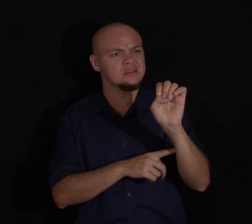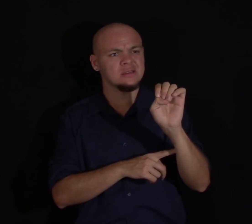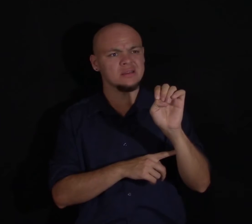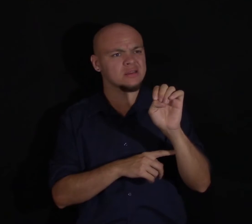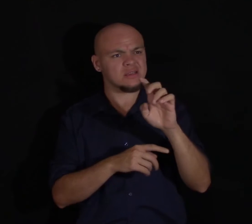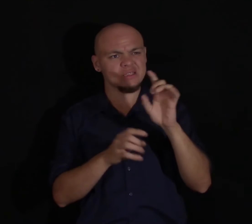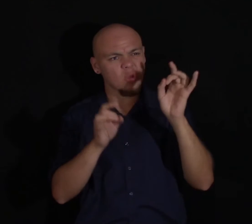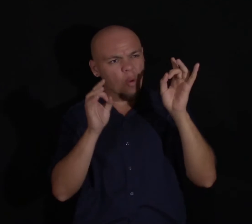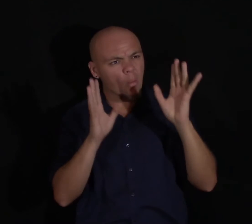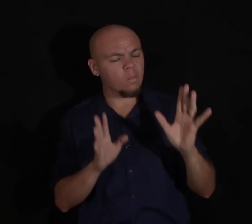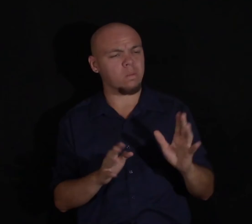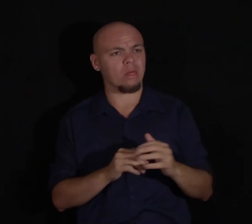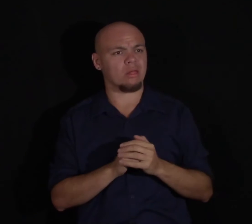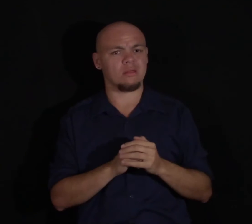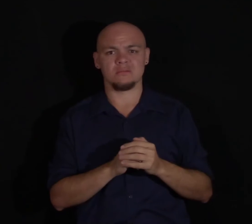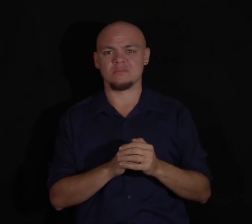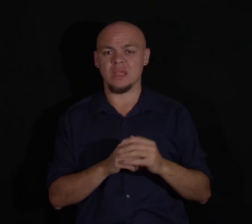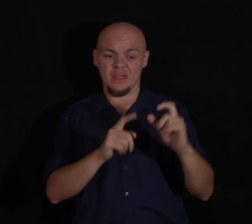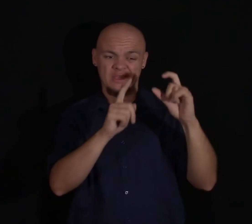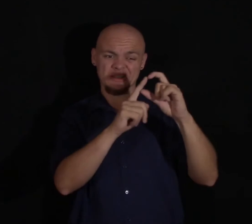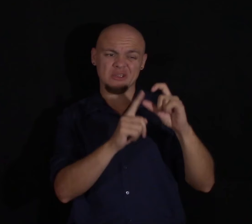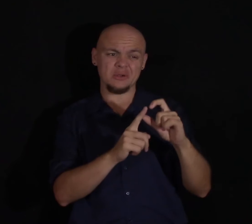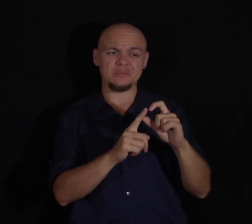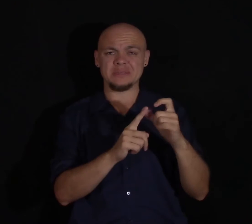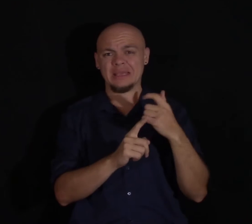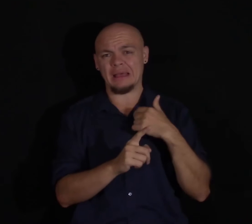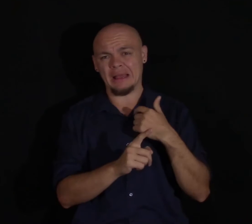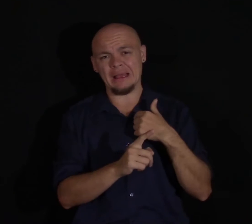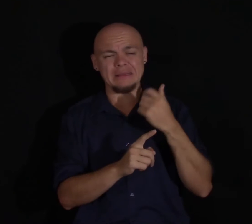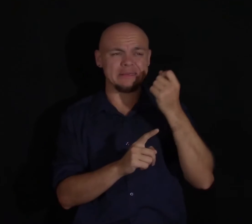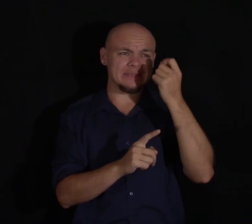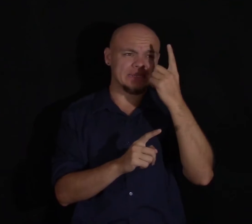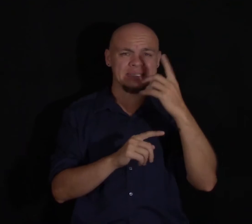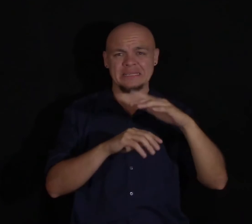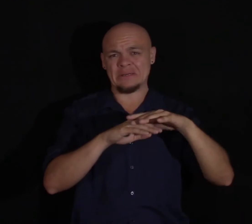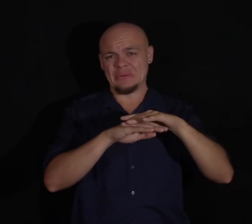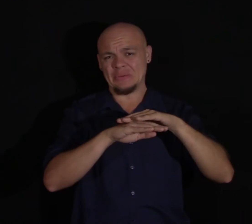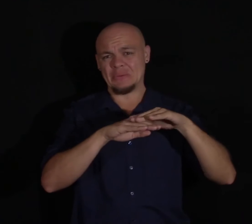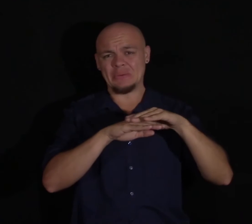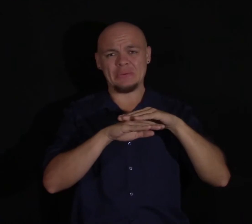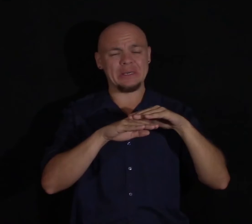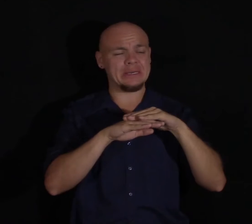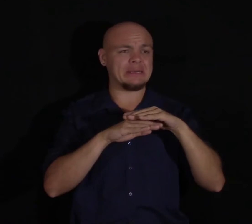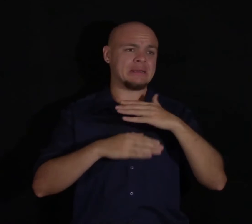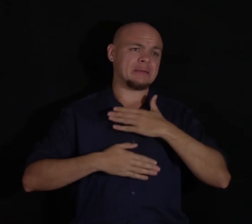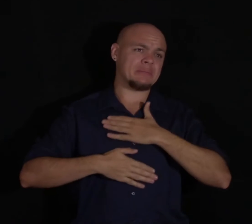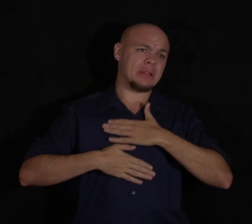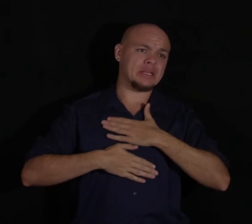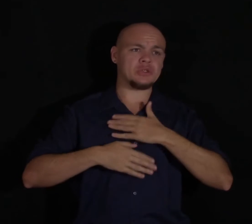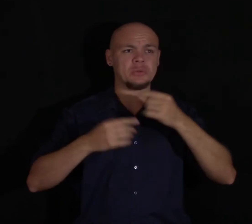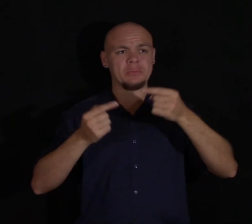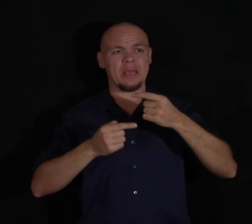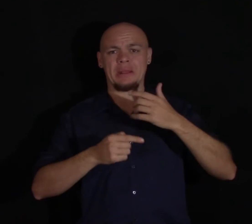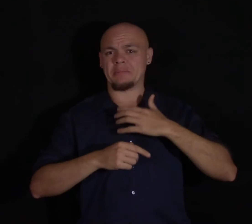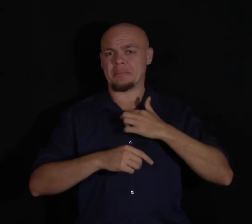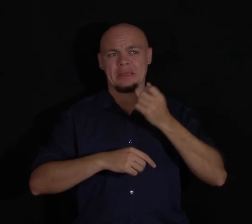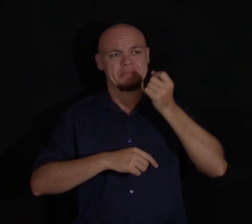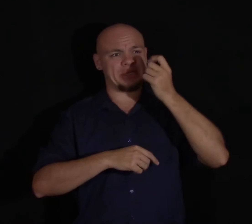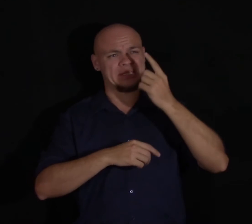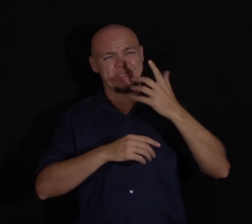terms, relative as they were, as I applied them, to pleasure and pain alone. Induced by these feelings,